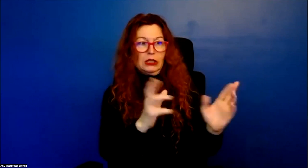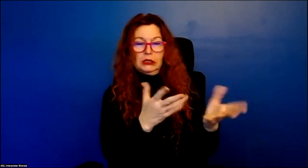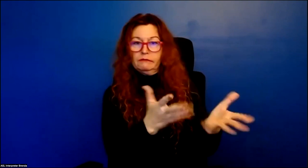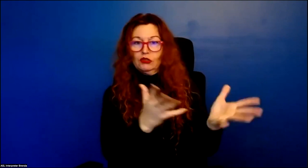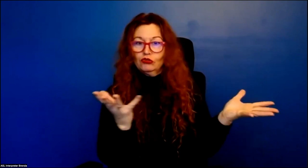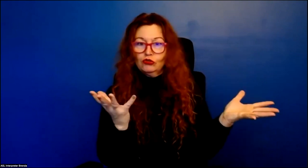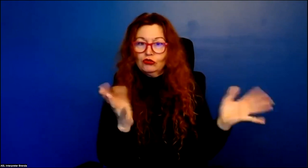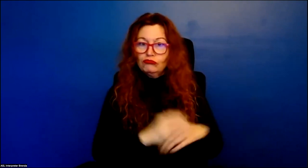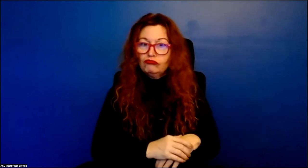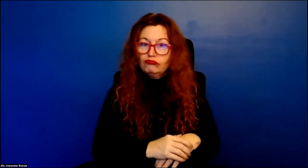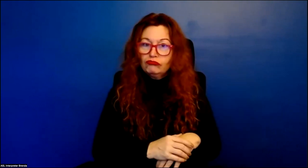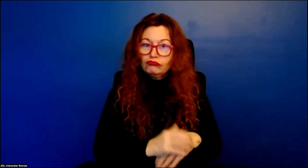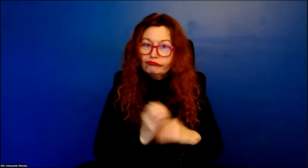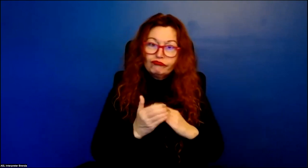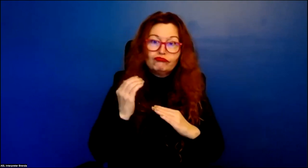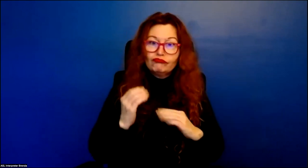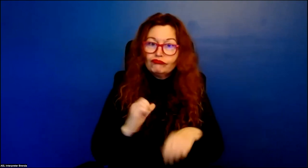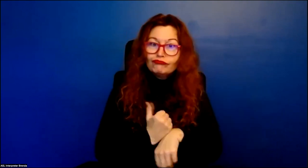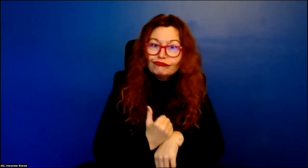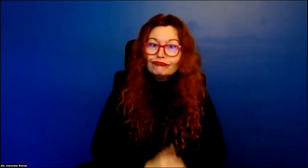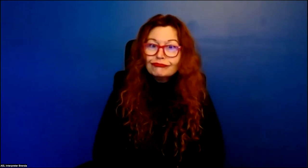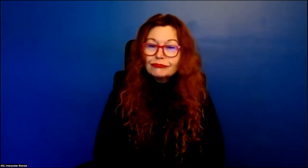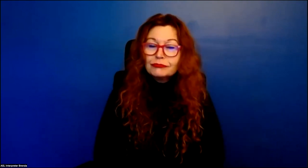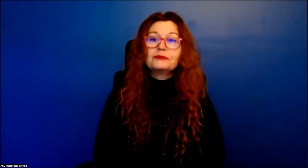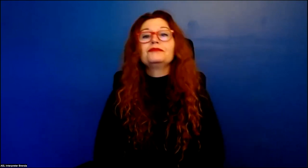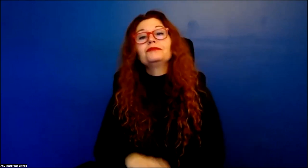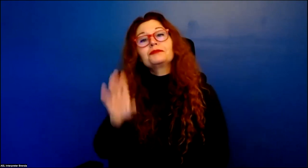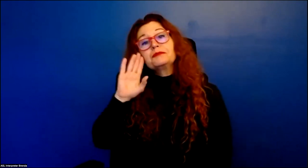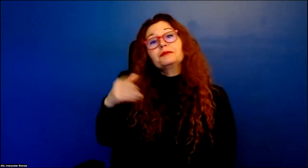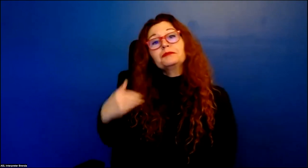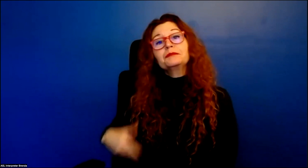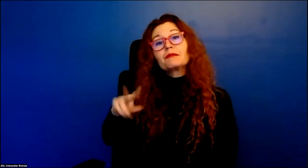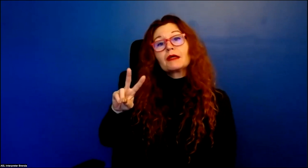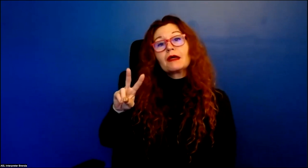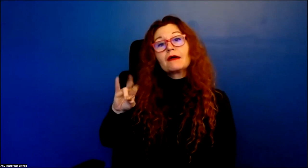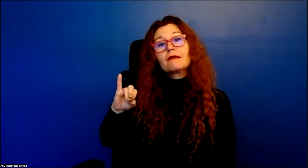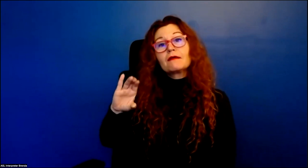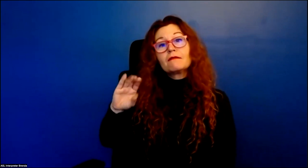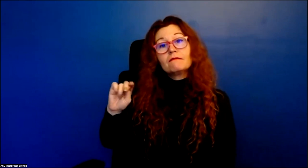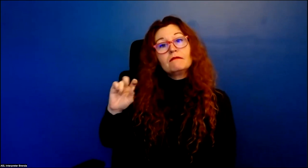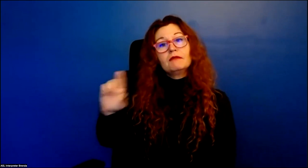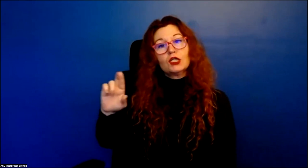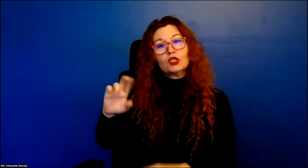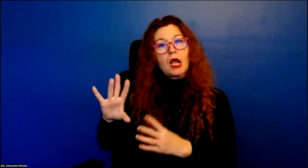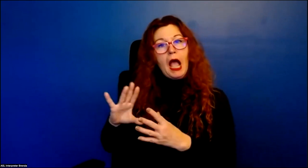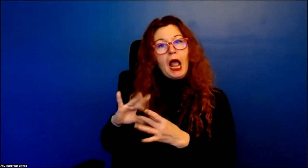And this is Victor. Just to add on to that, I think, speaking broadly, how we as a community